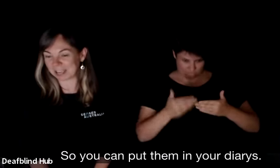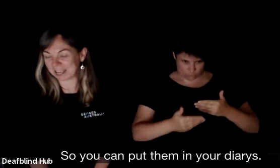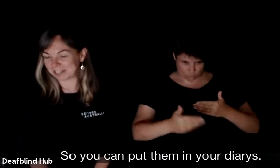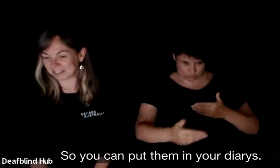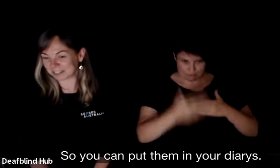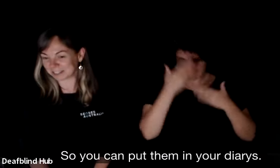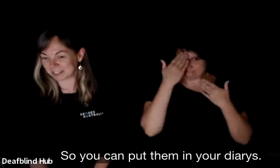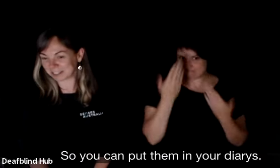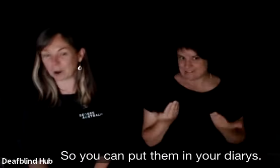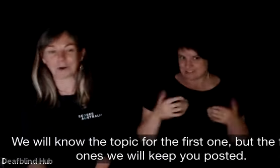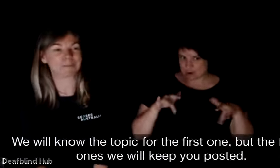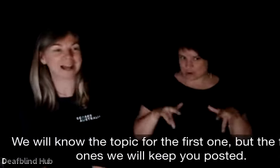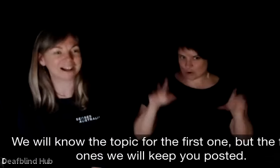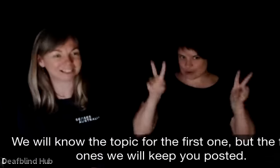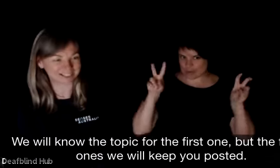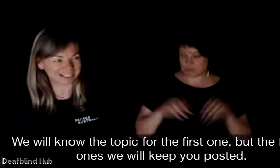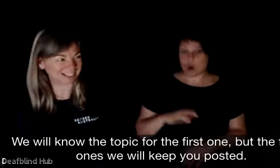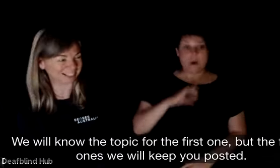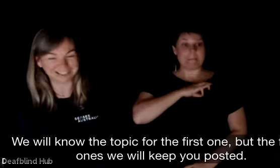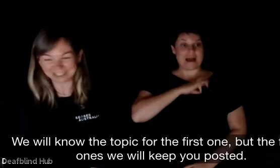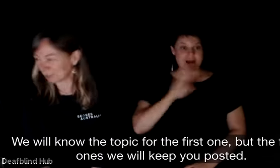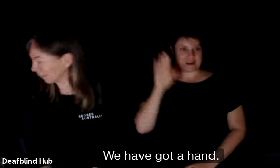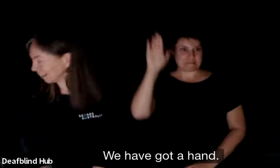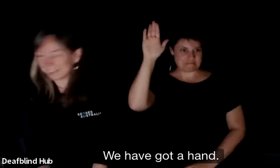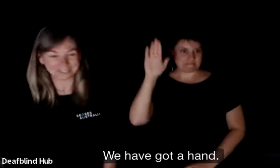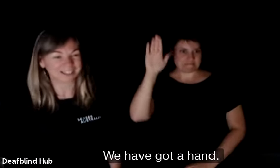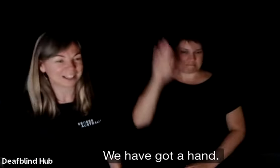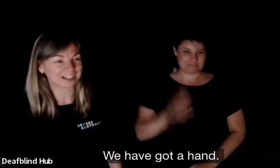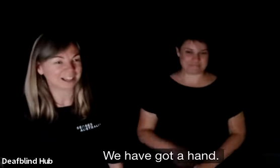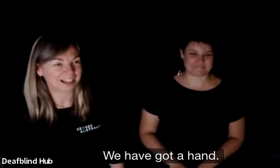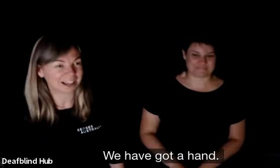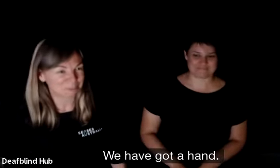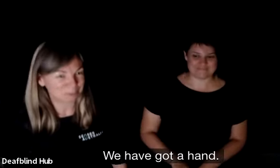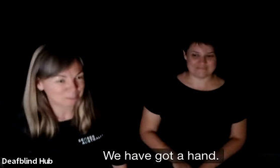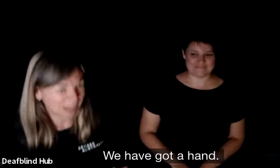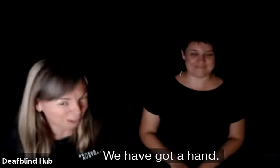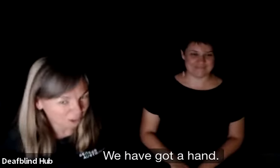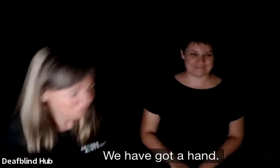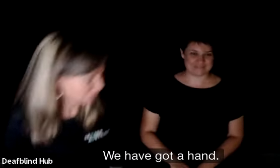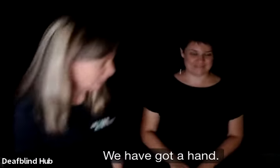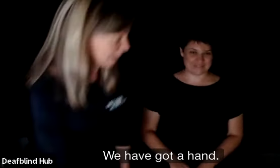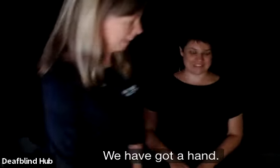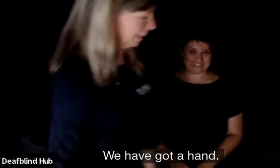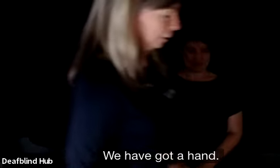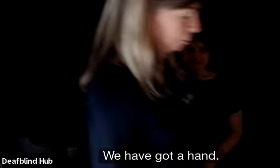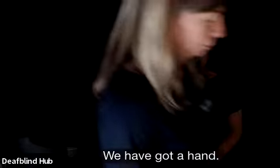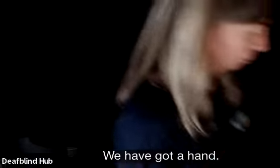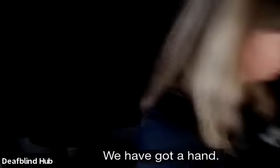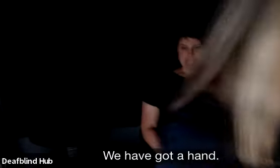have got a hand. Oh, Paula again. Sorry, yeah. Okay, we'll bring Paola over, Craig.